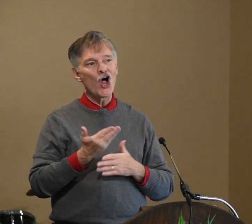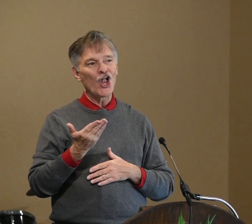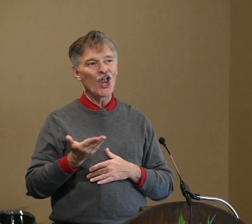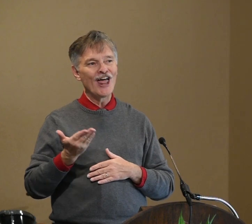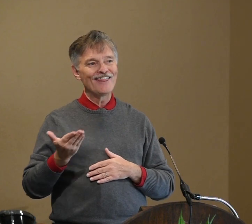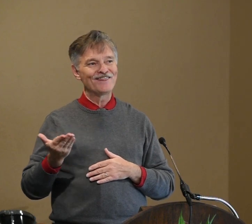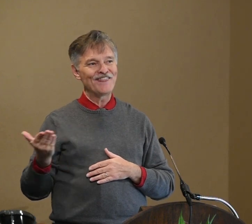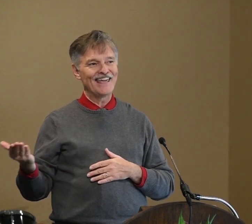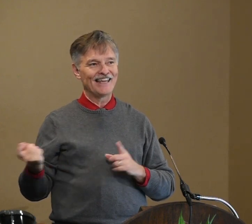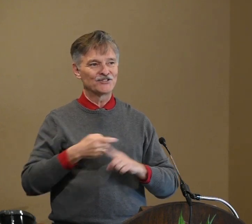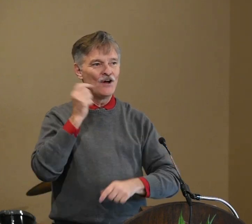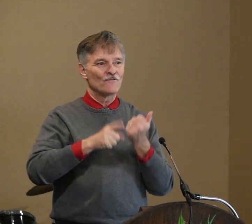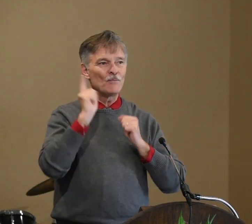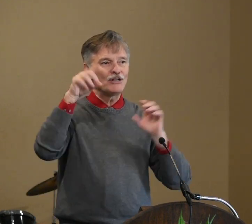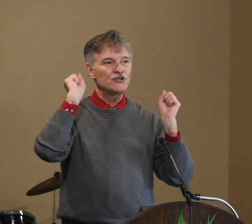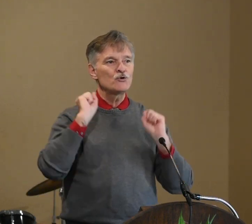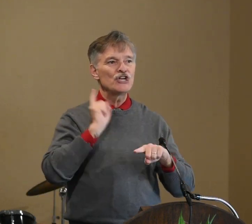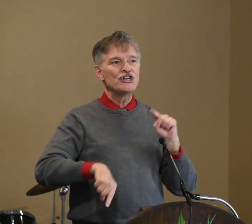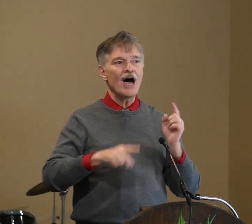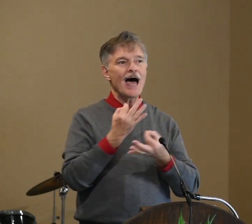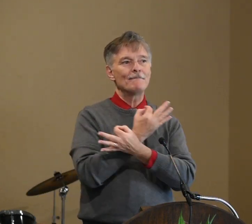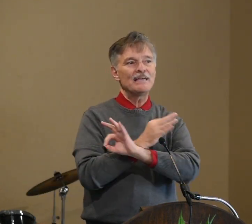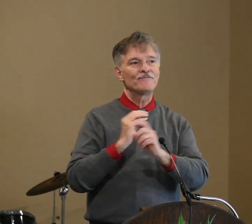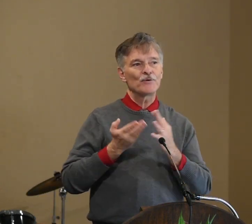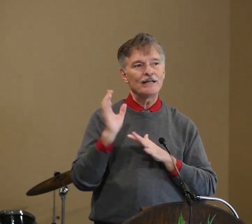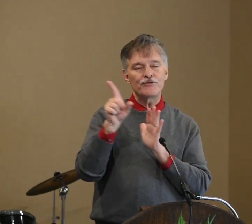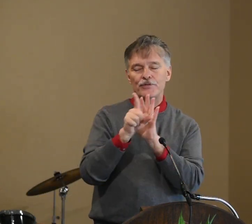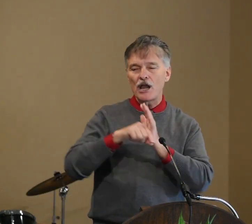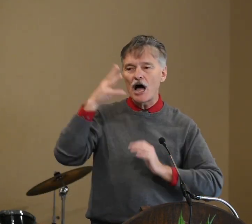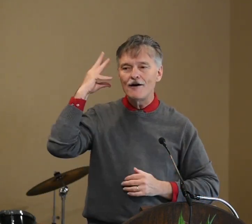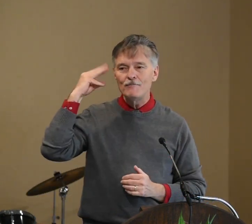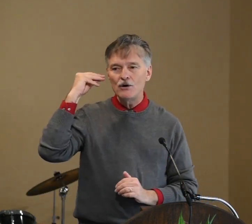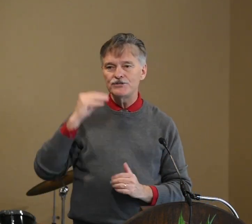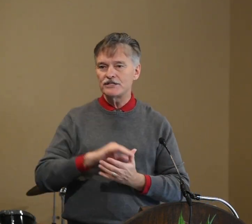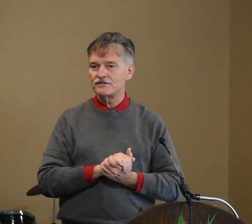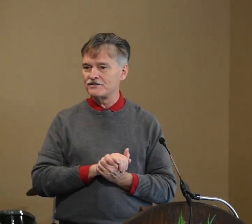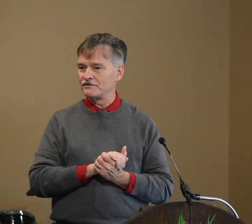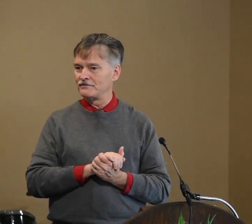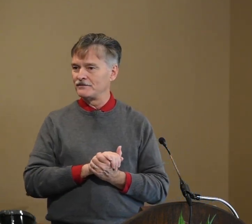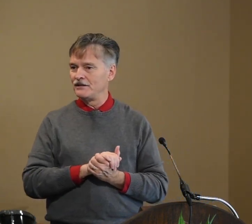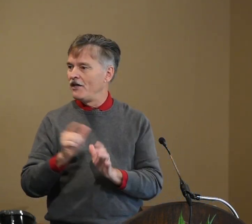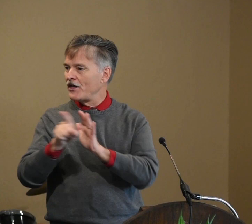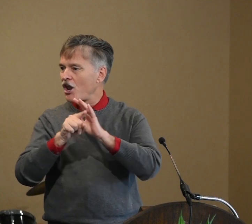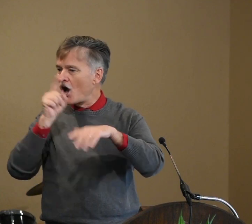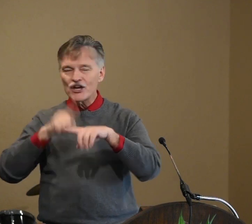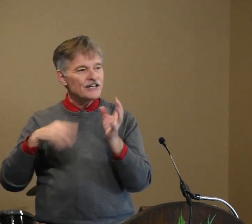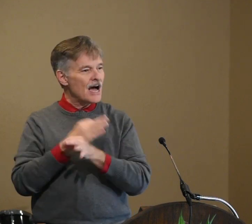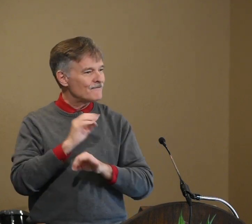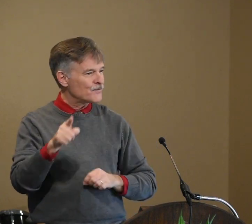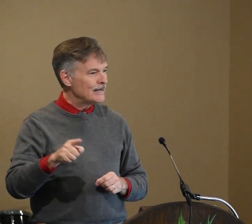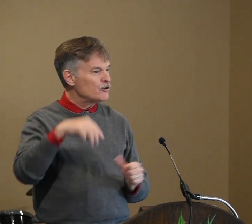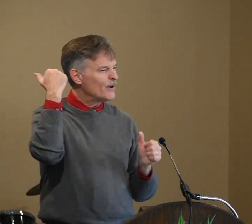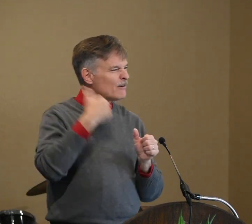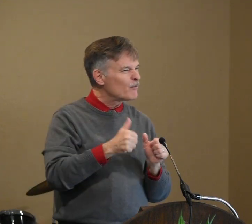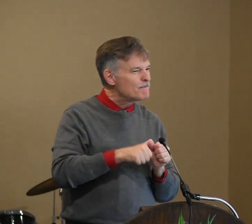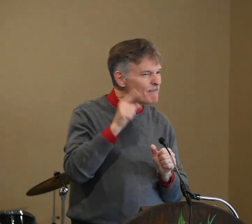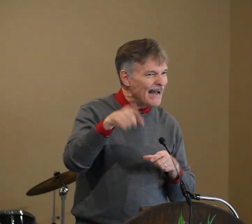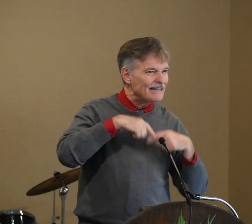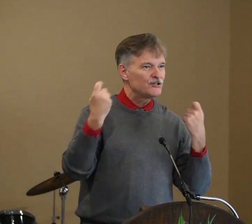all things from which you could not be freed through the law of Moses. The law could not free you. It reminded you